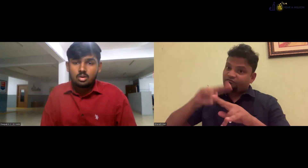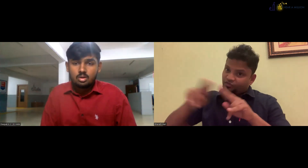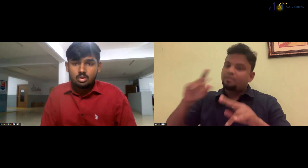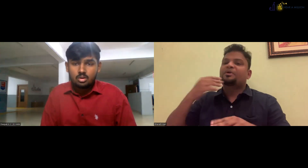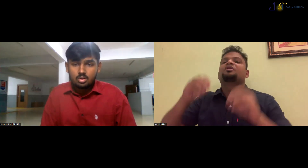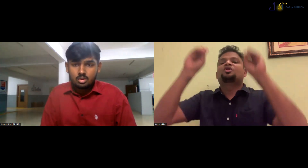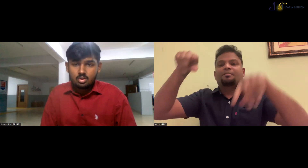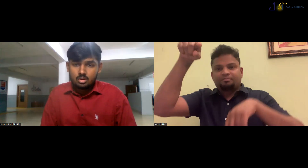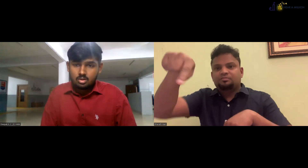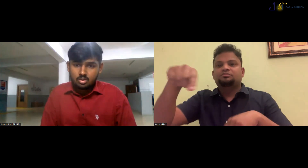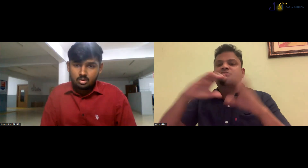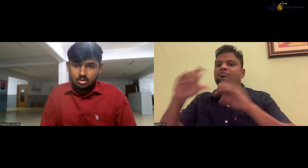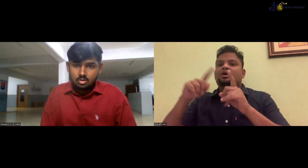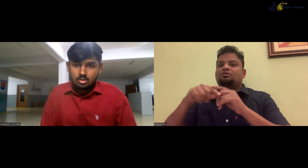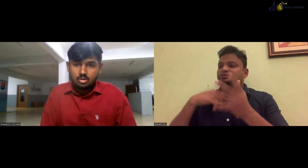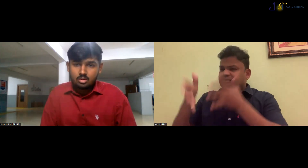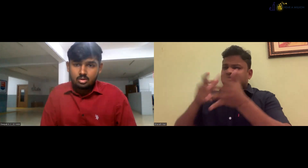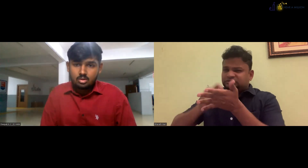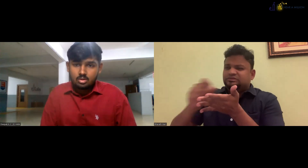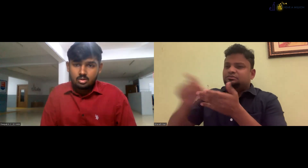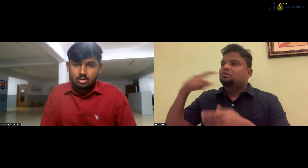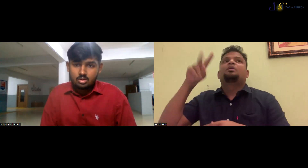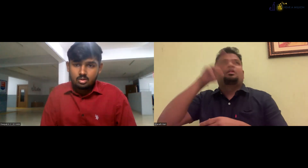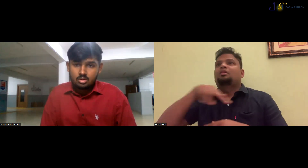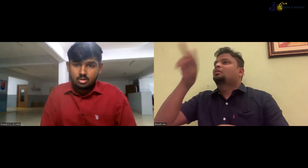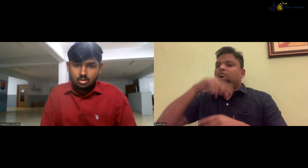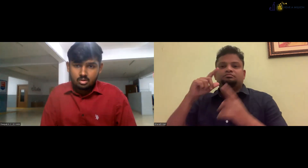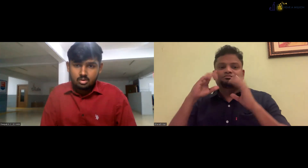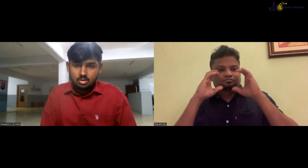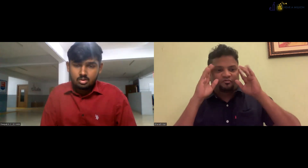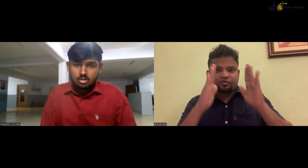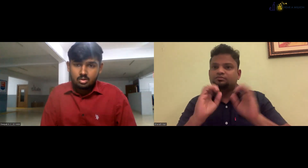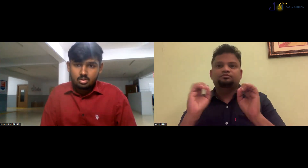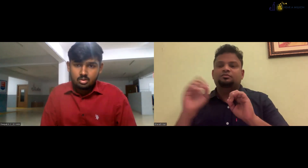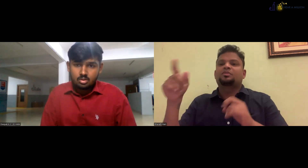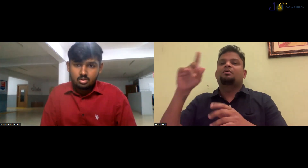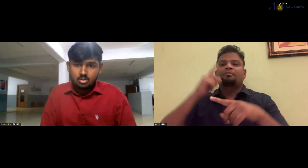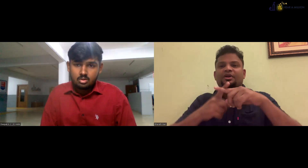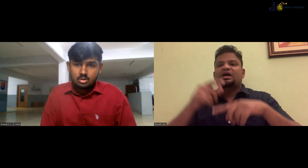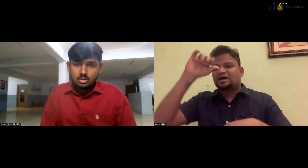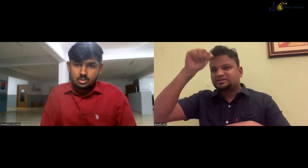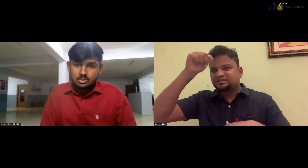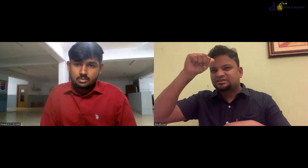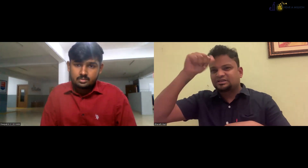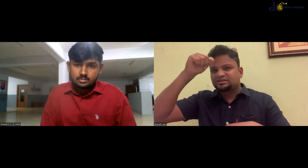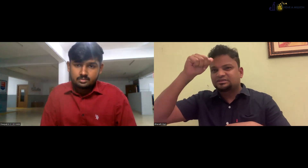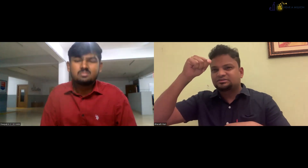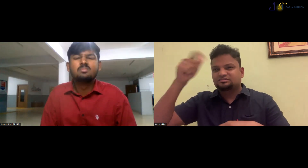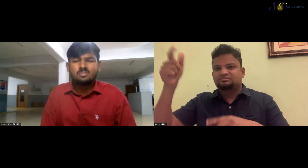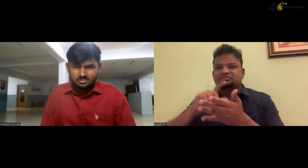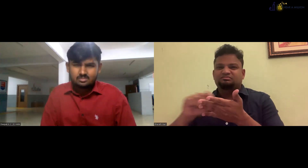pay you half. So he said, no, you have to pay full. So they were like, no, you have to get down here. Like, no, I'm not getting down